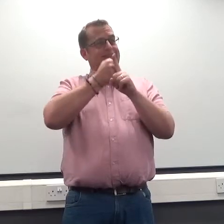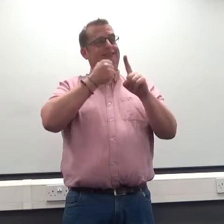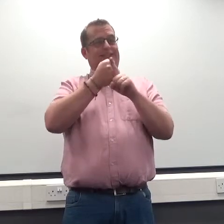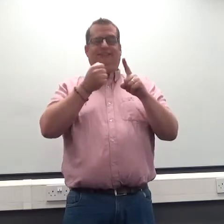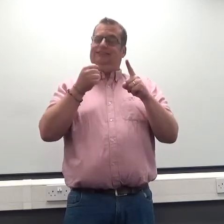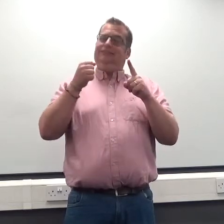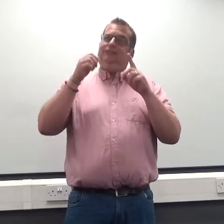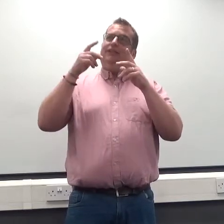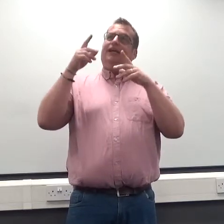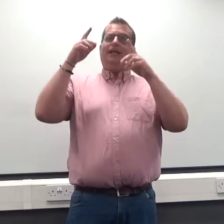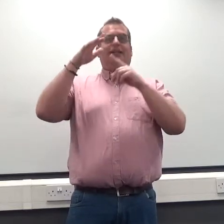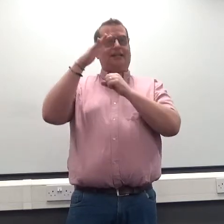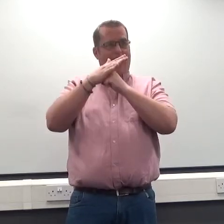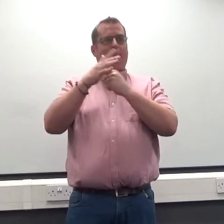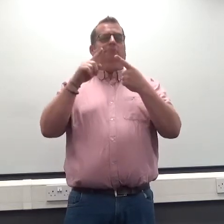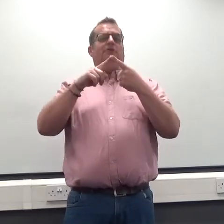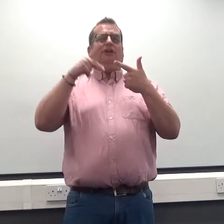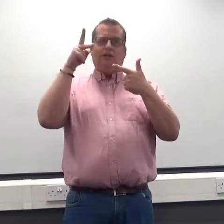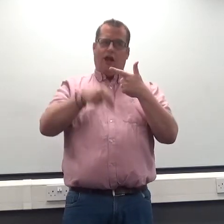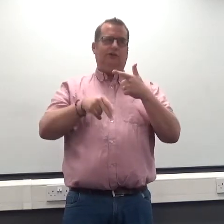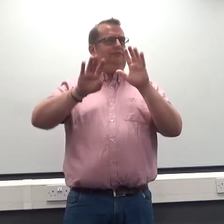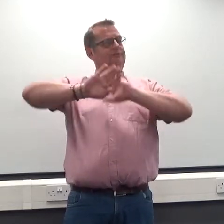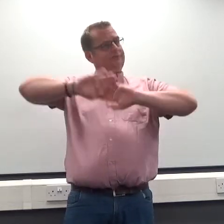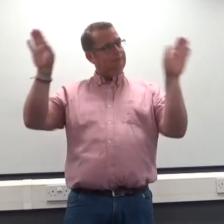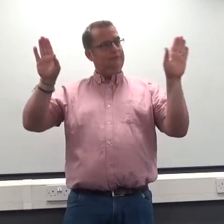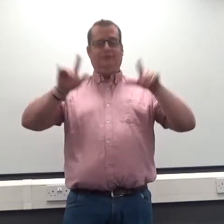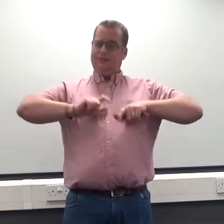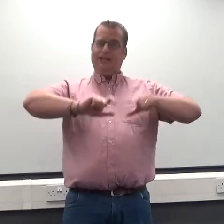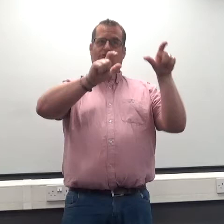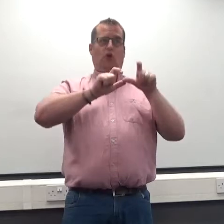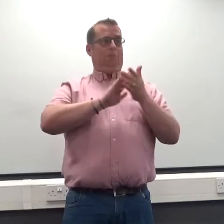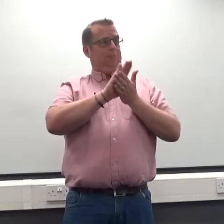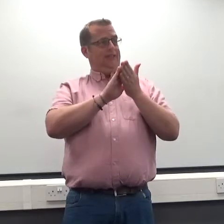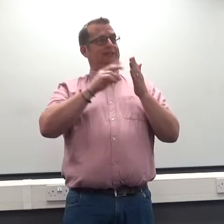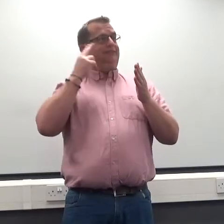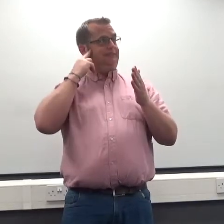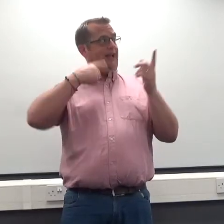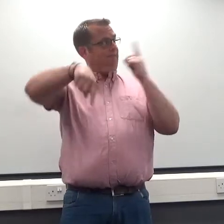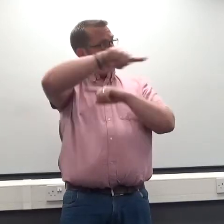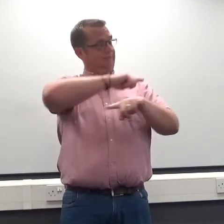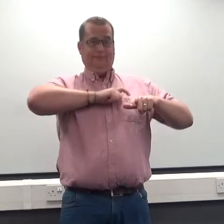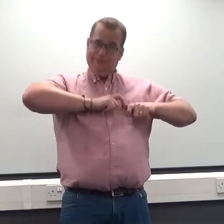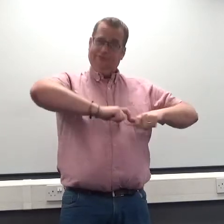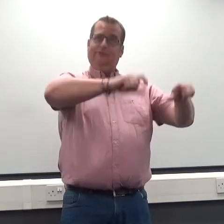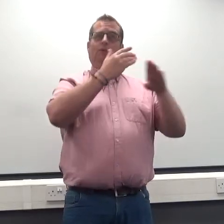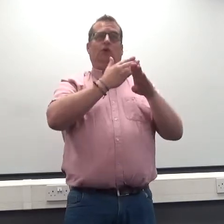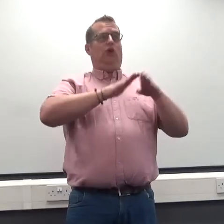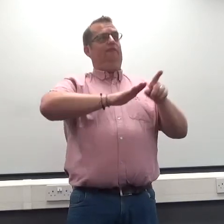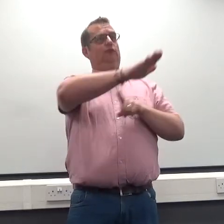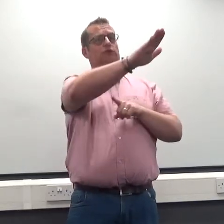Whether that will be the same within the future, I don't know, because obviously there's a lot of caps and a lot of cuts going on, so it's quite potential that